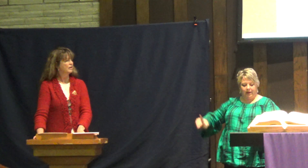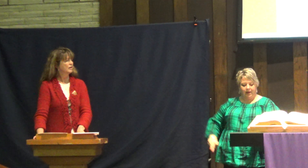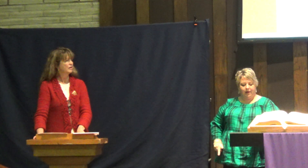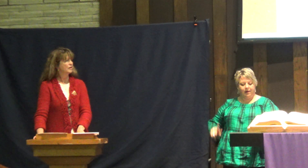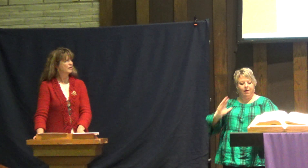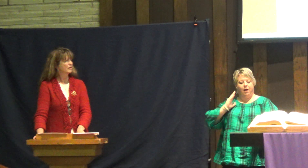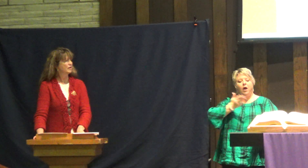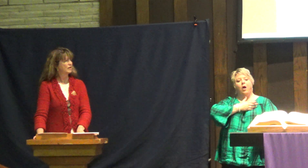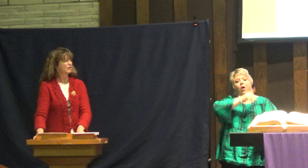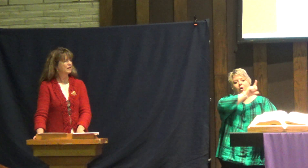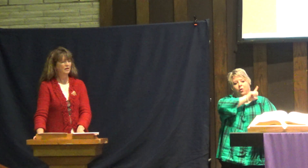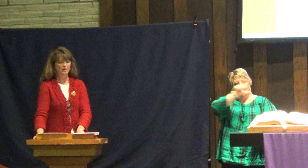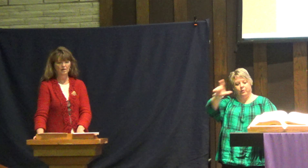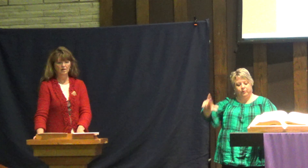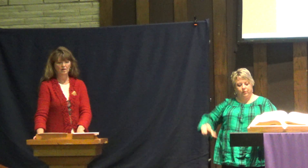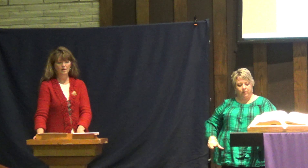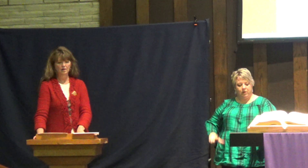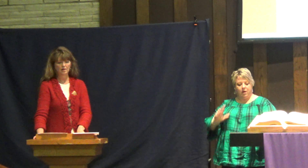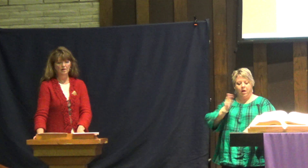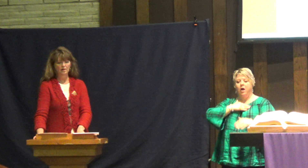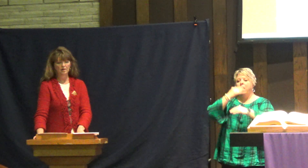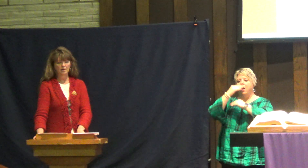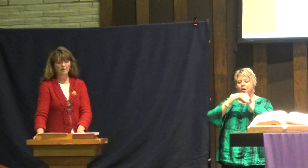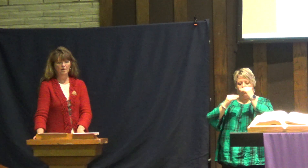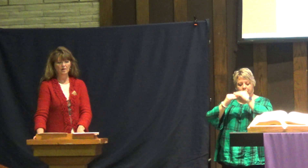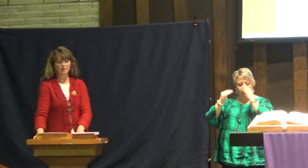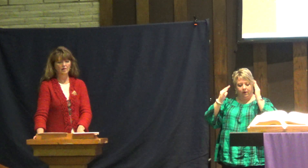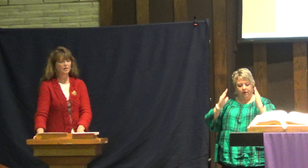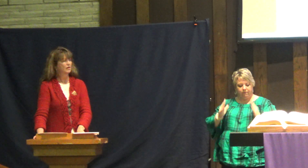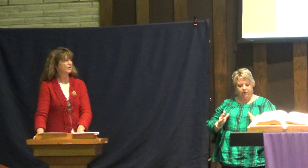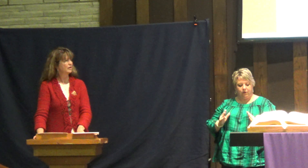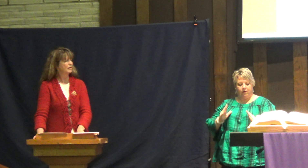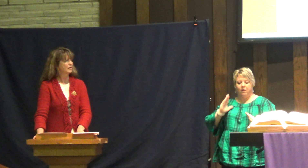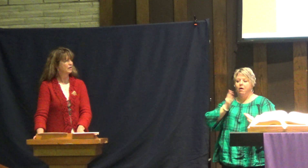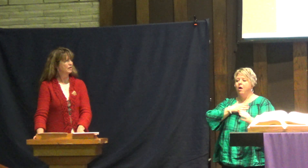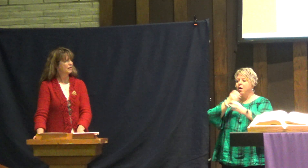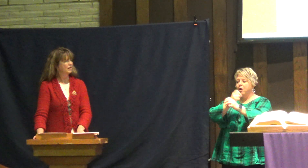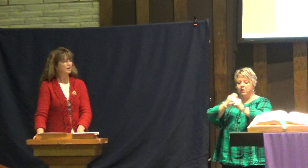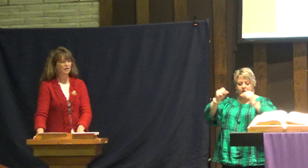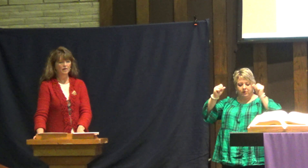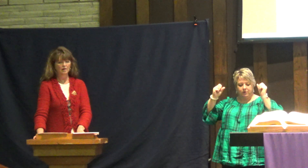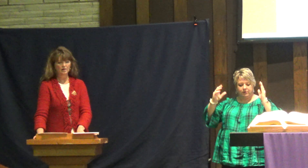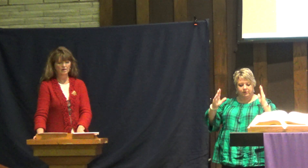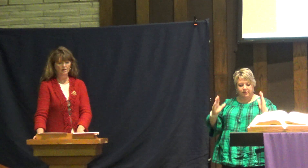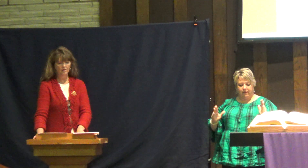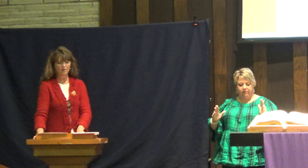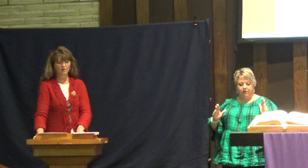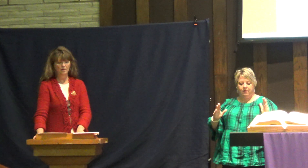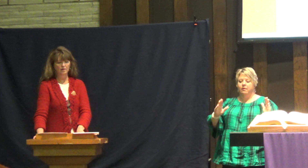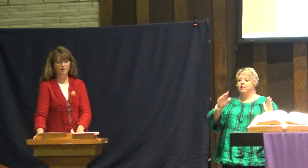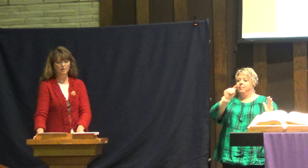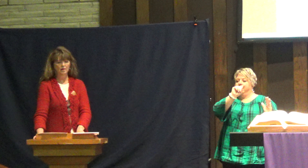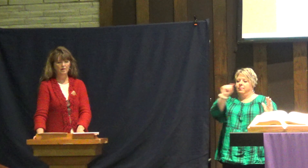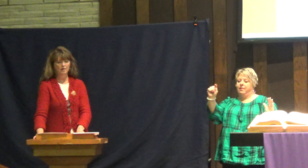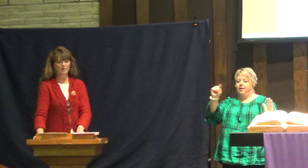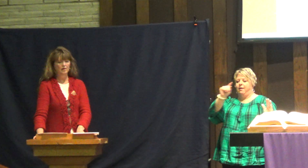our King, our Lord, our comfort, our Savior,